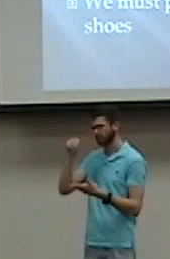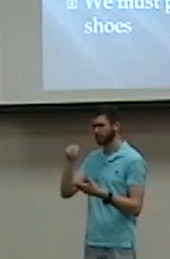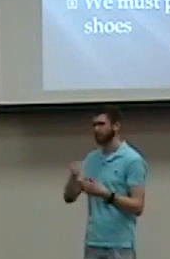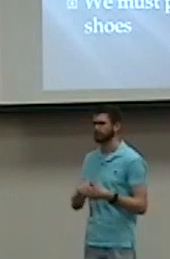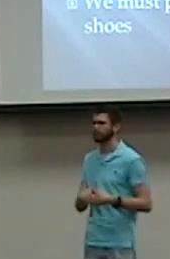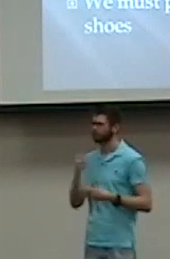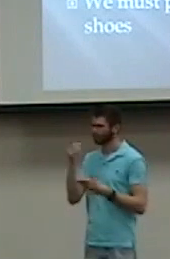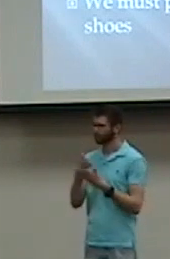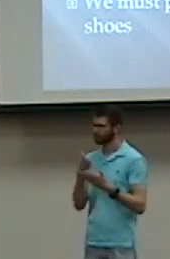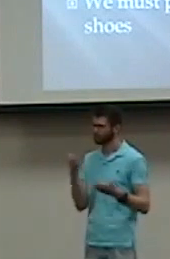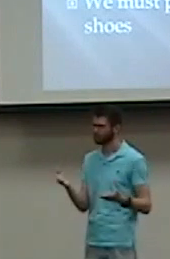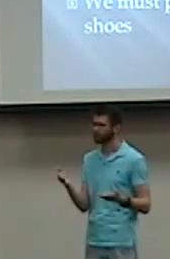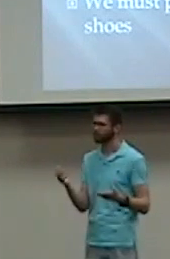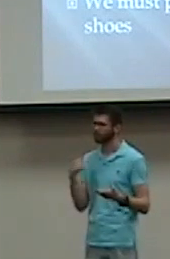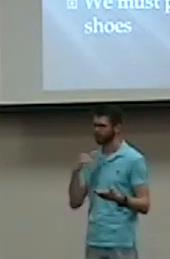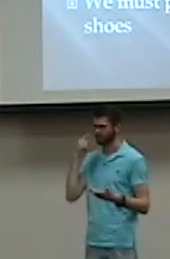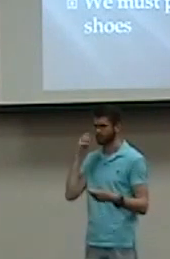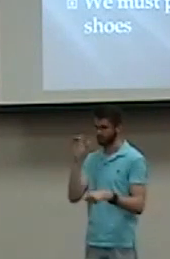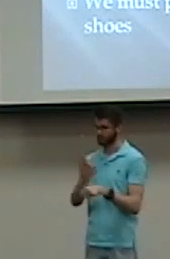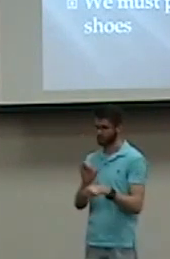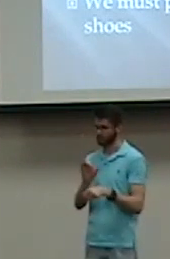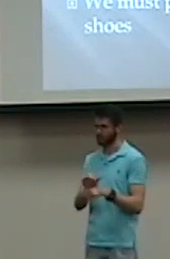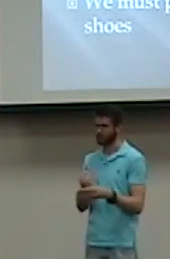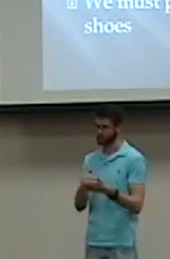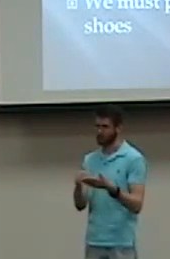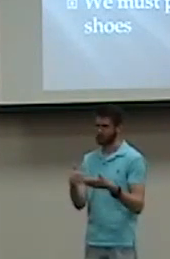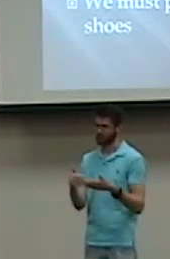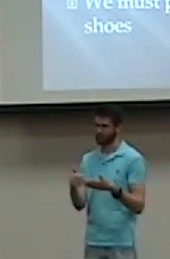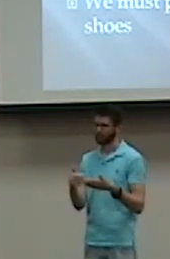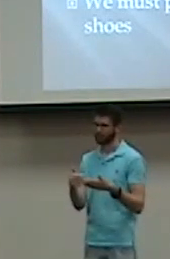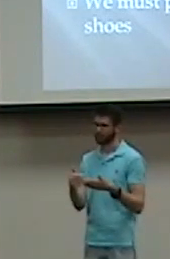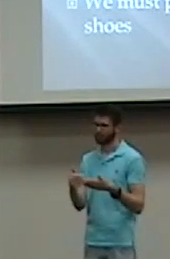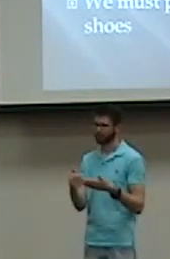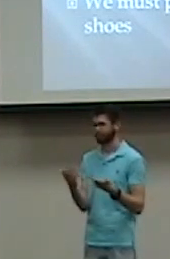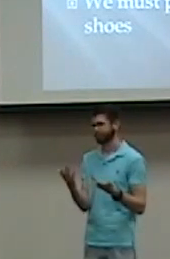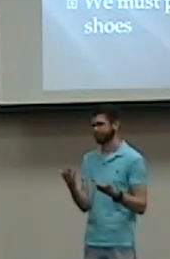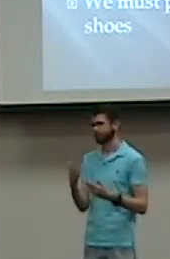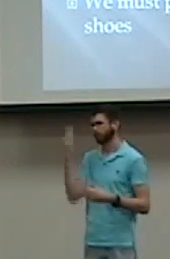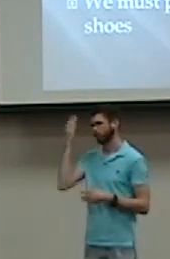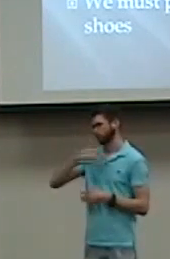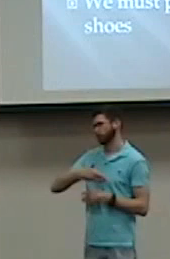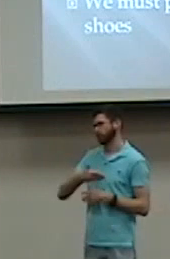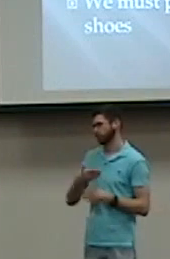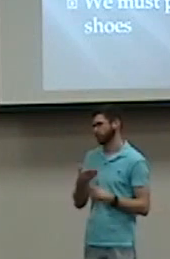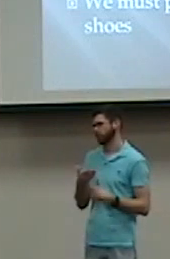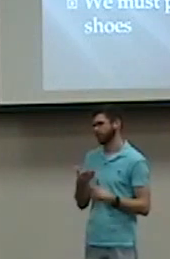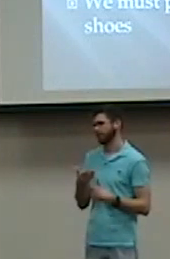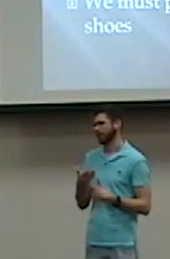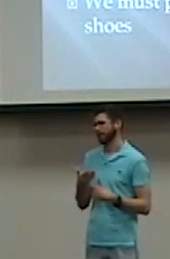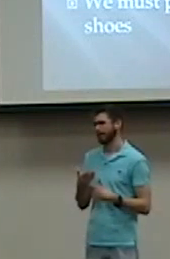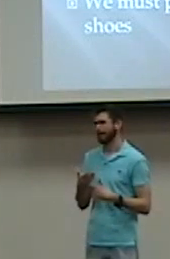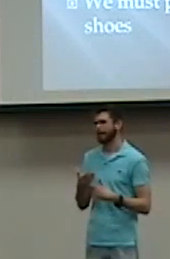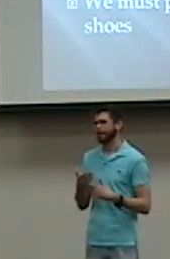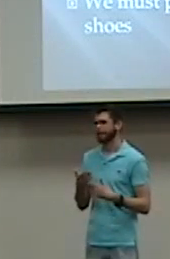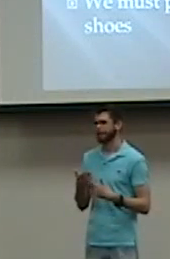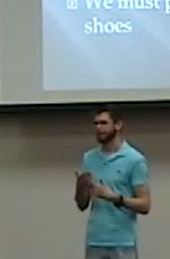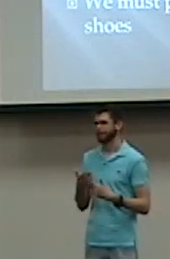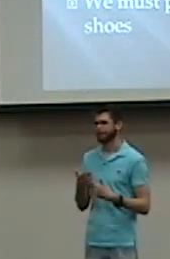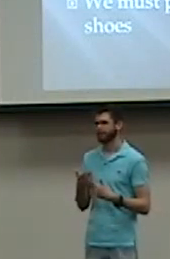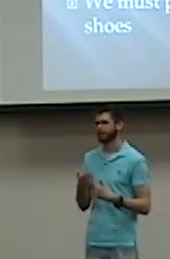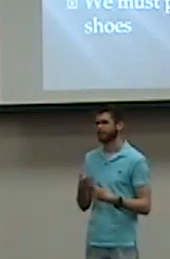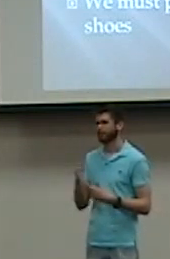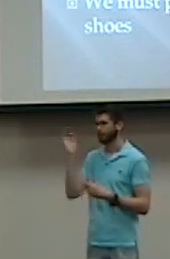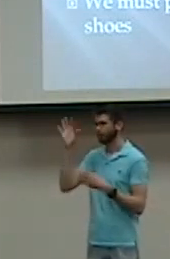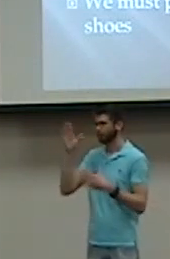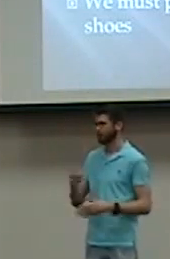things I think the church often accidentally does. Because as preachers, we think that we are doing something